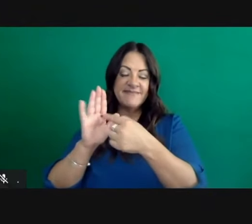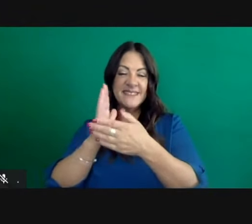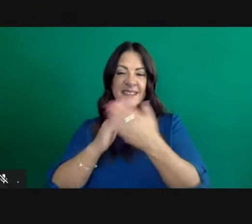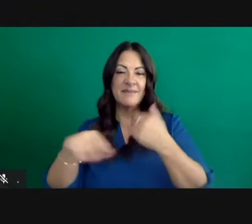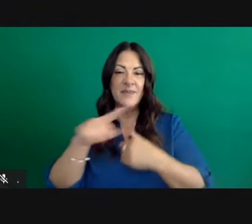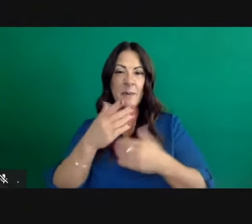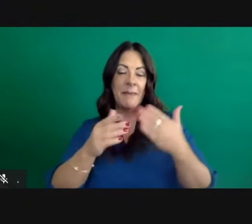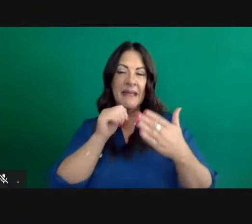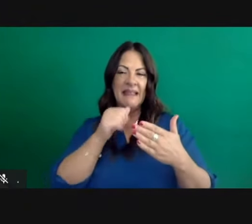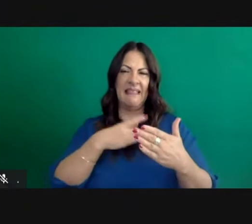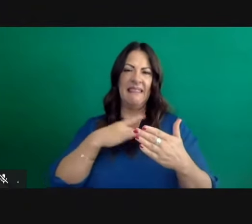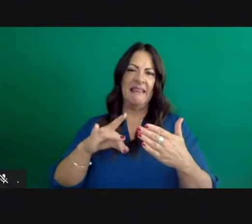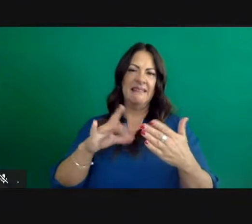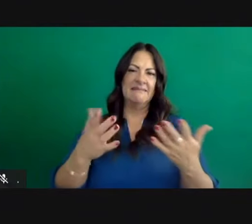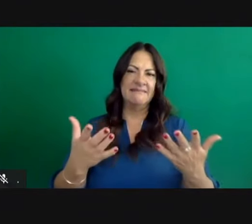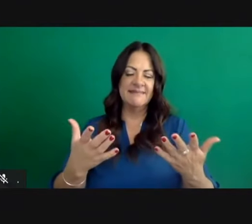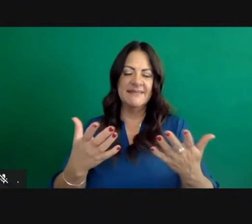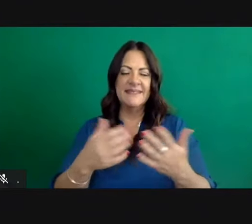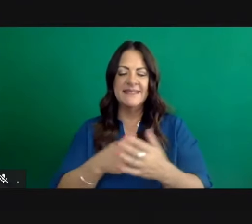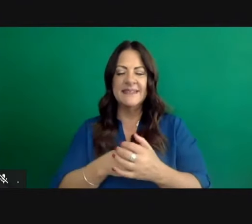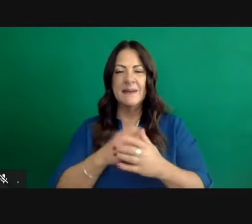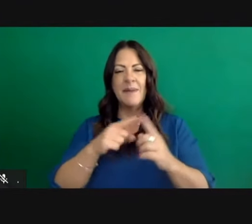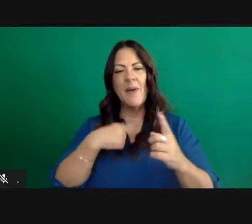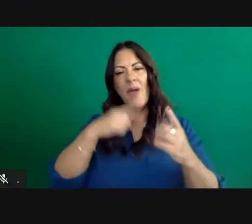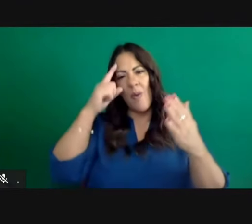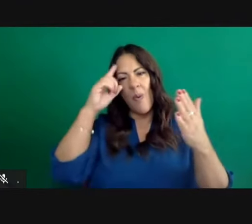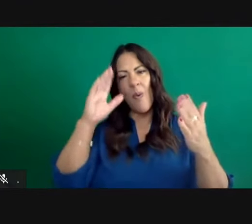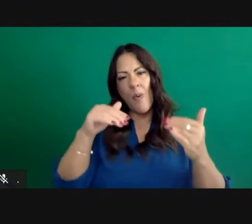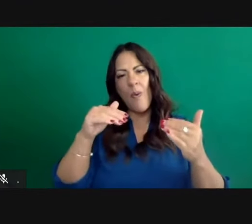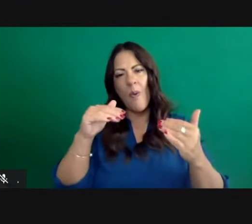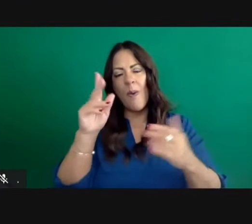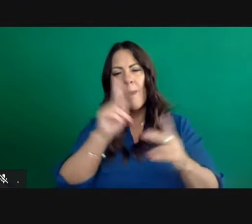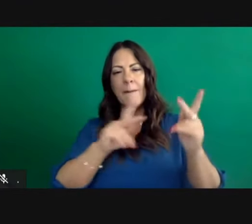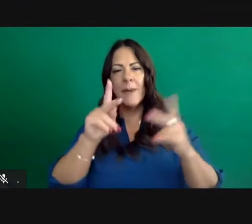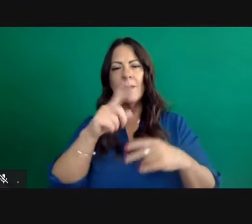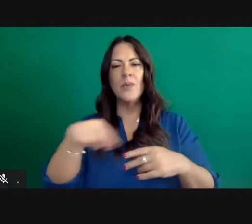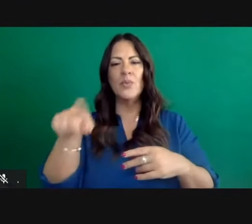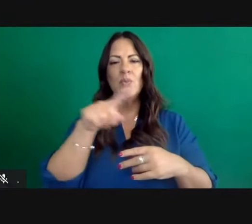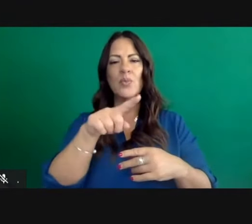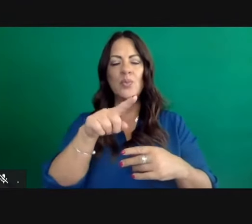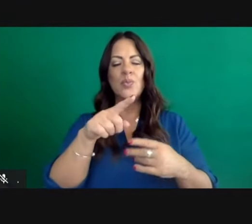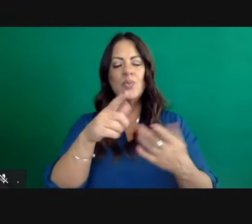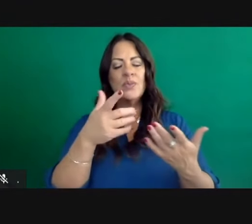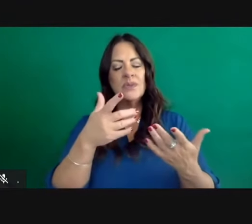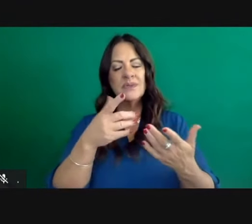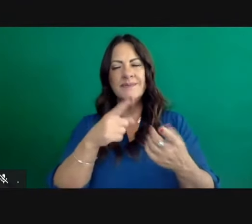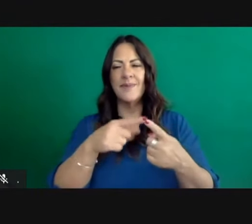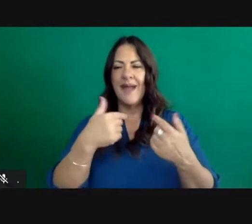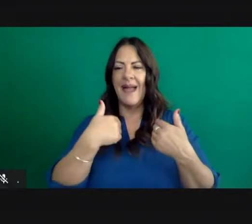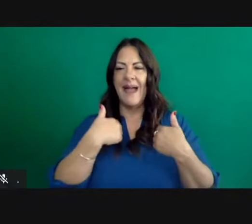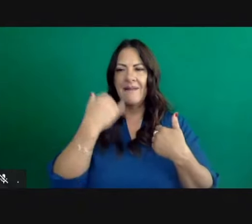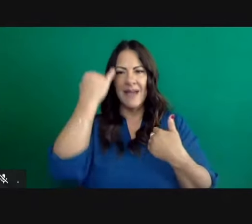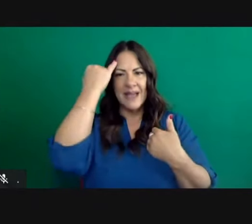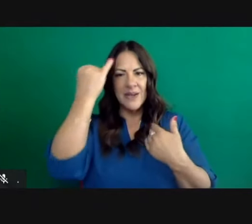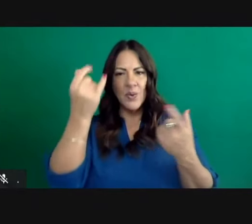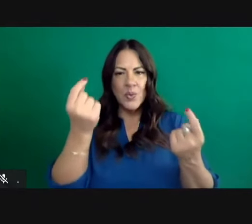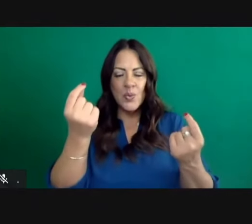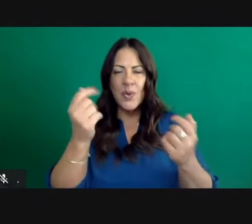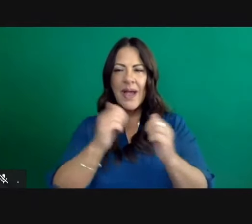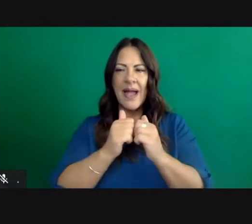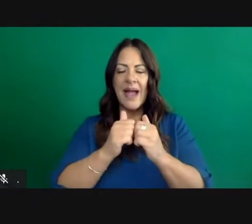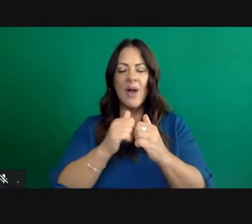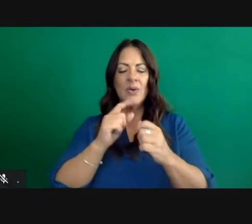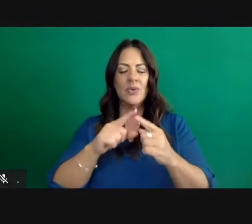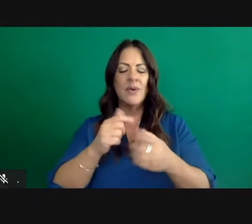achieve, which is ultimately allowing people to have those tools and guidance